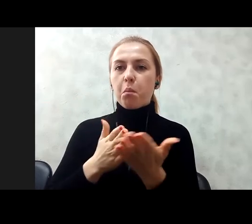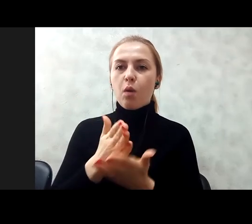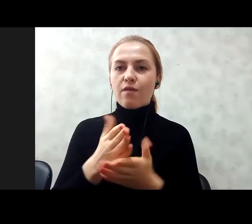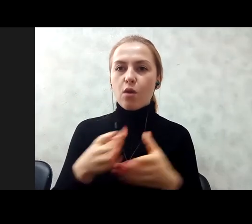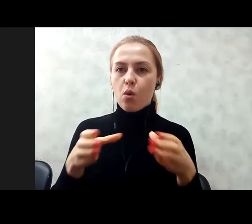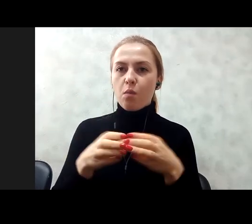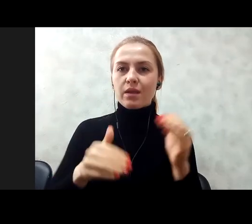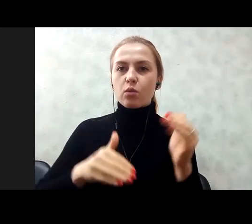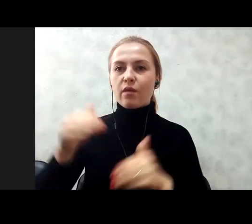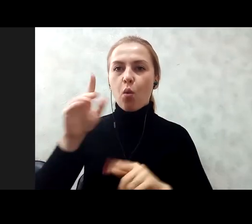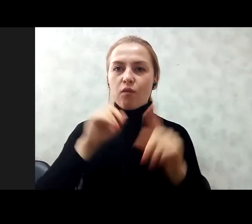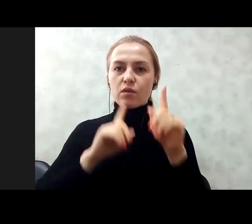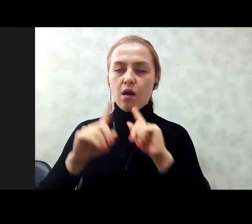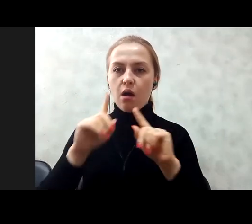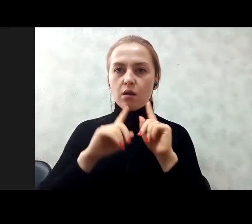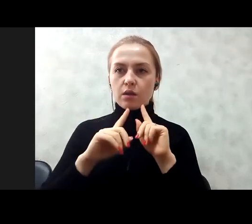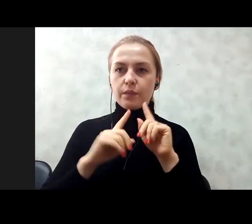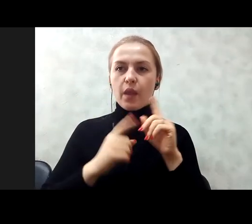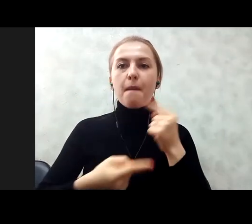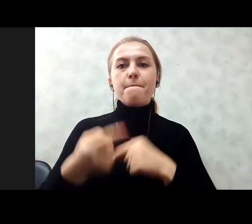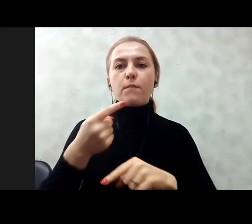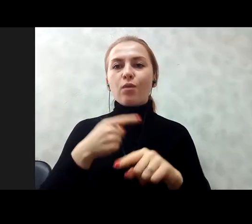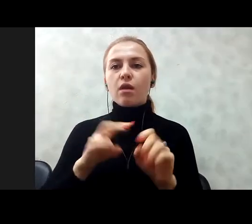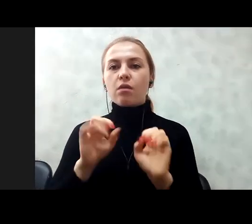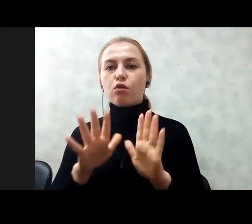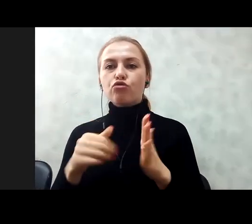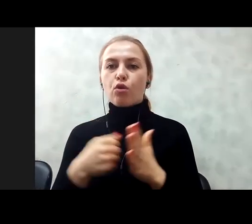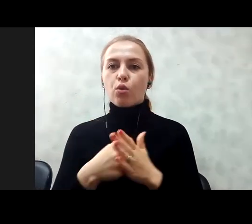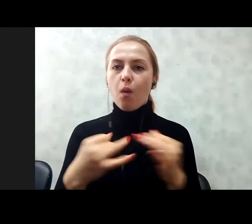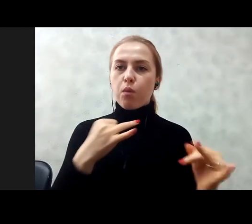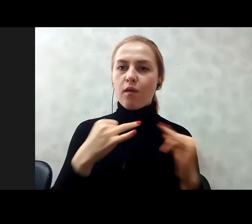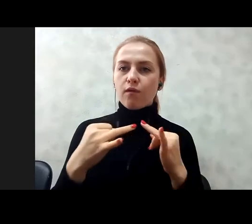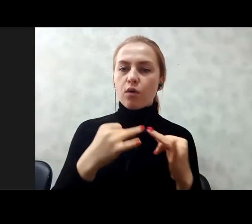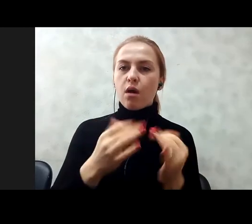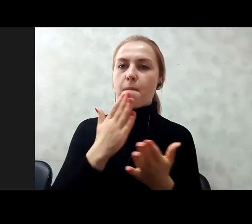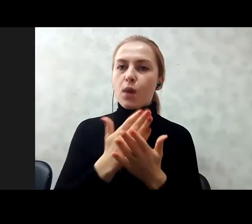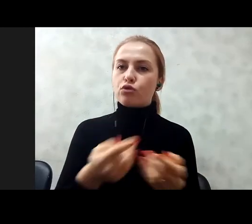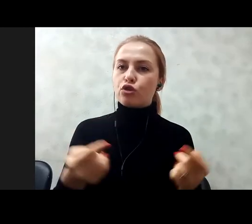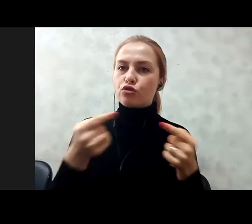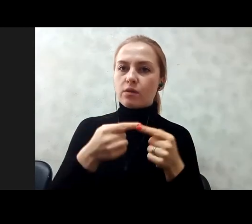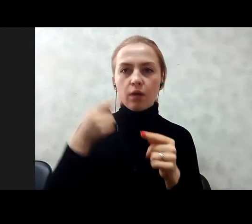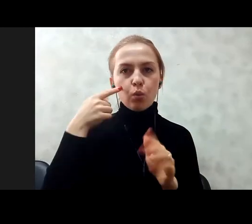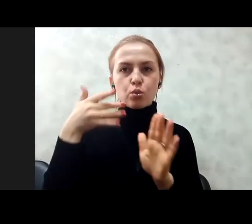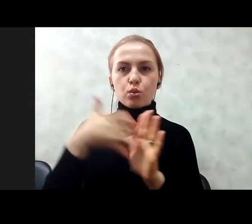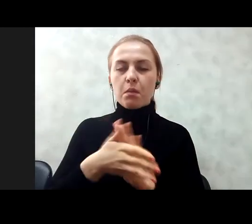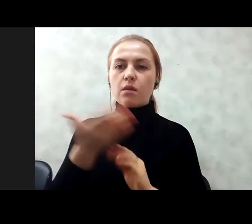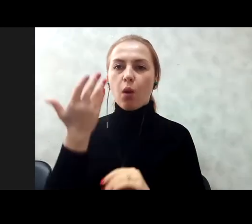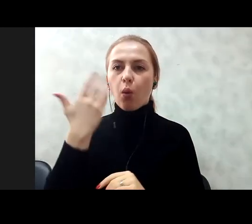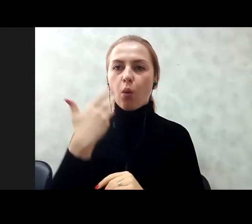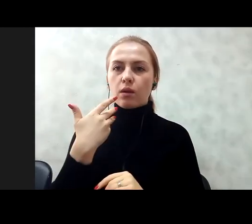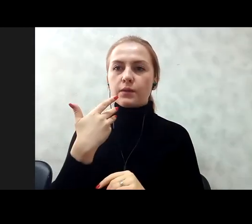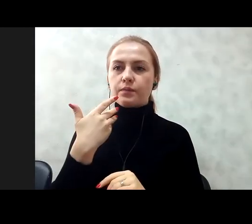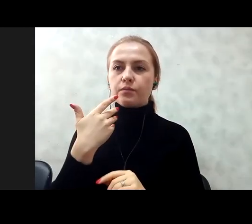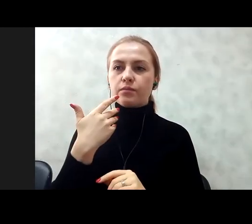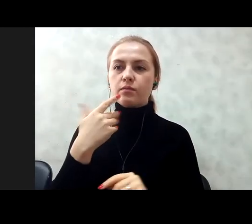pieces of legislation. We also worked with the committee of the Verkhovna Rada, and we called them to return to